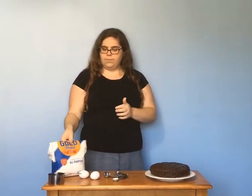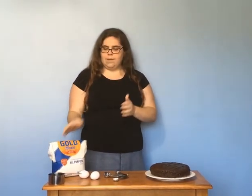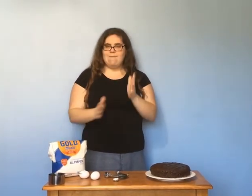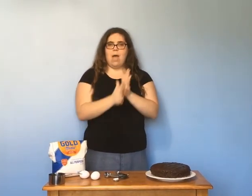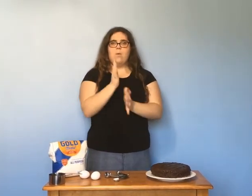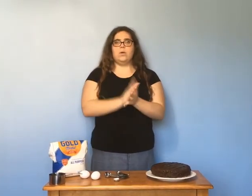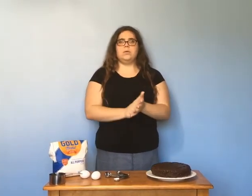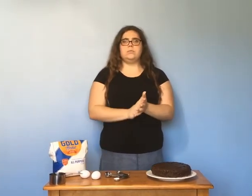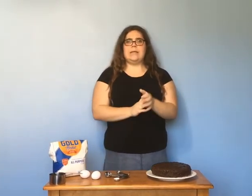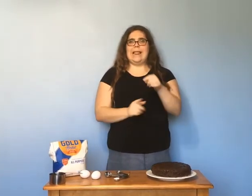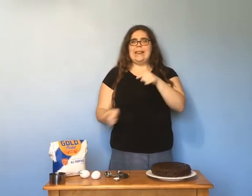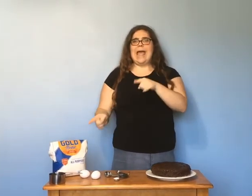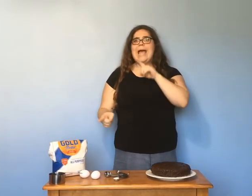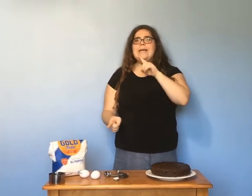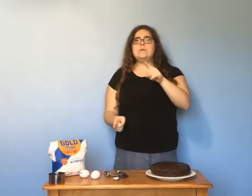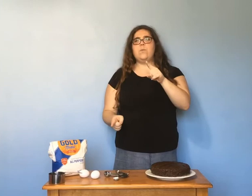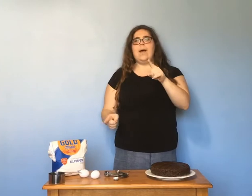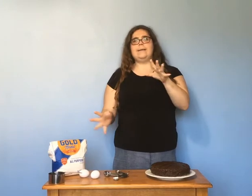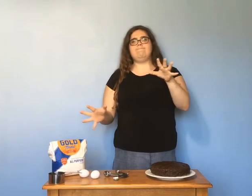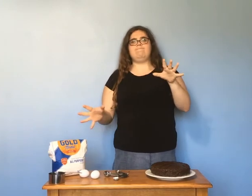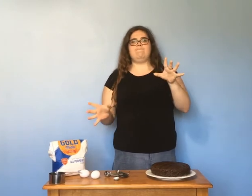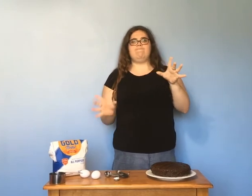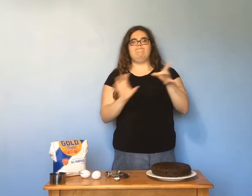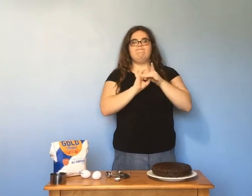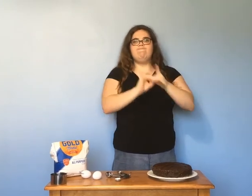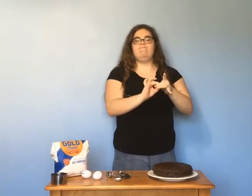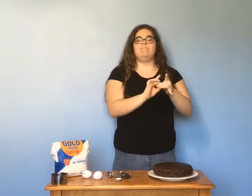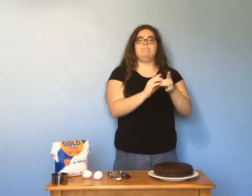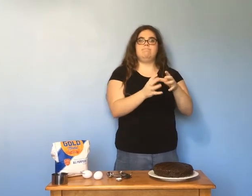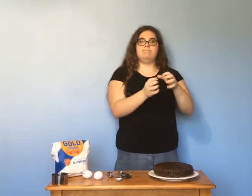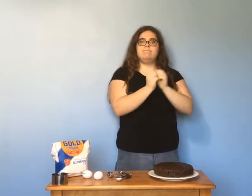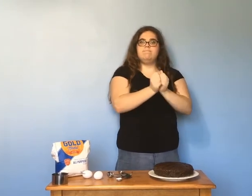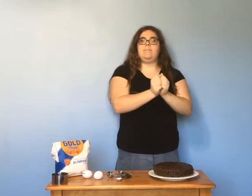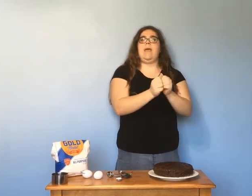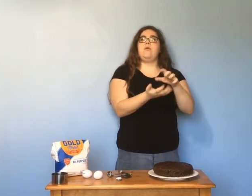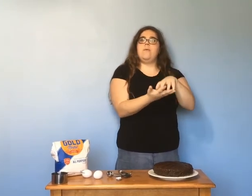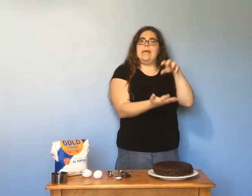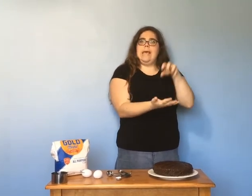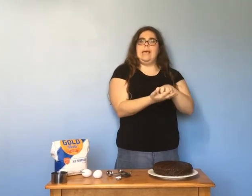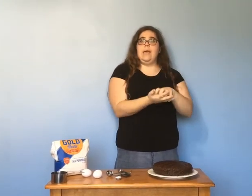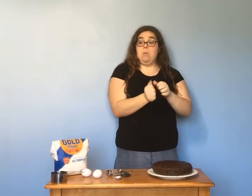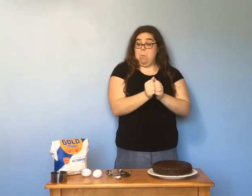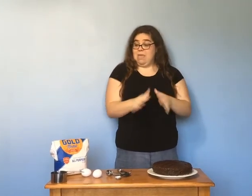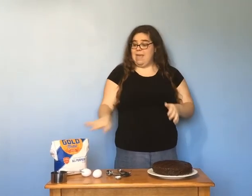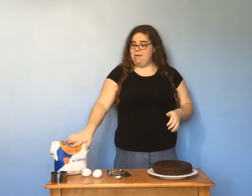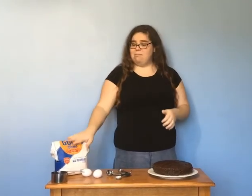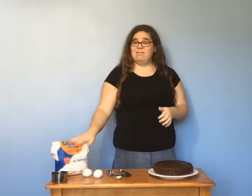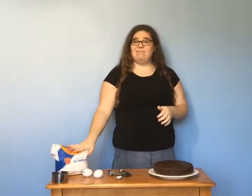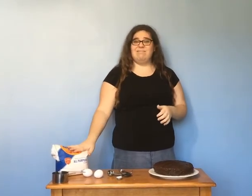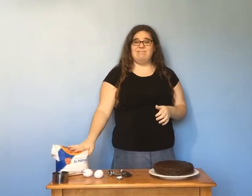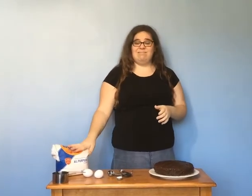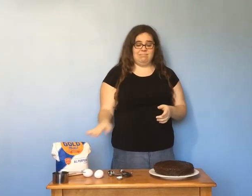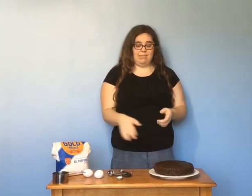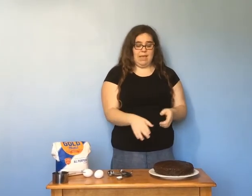here? Flour is kind of like the bonding ingredient. It kind of holds the whole cake together.